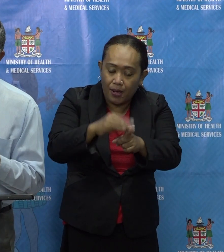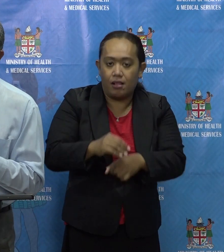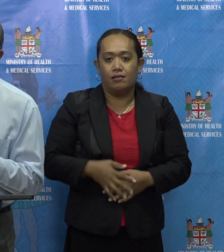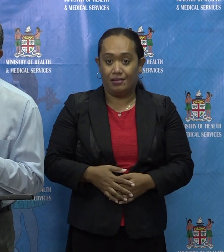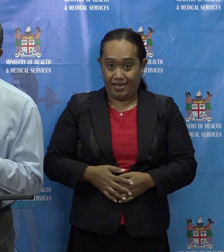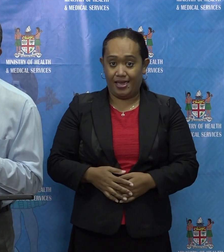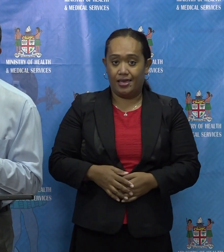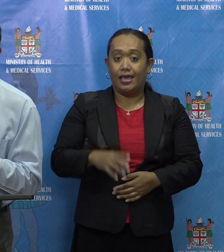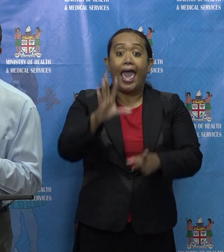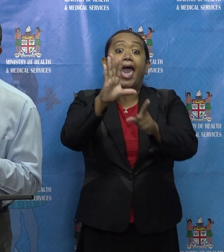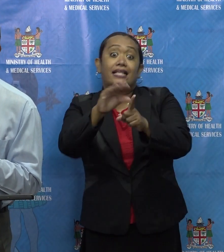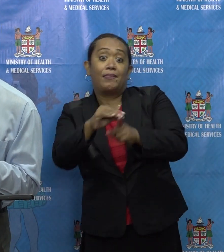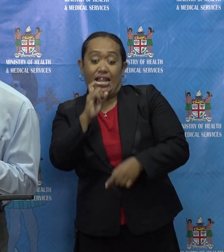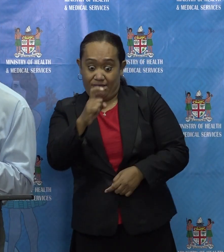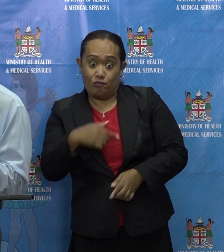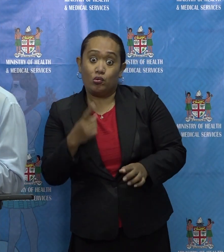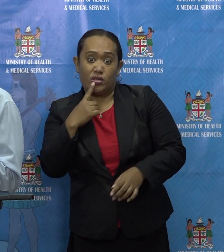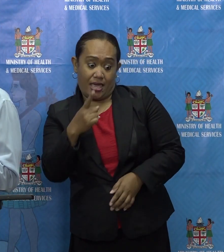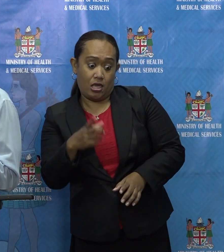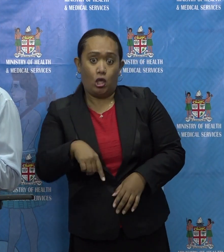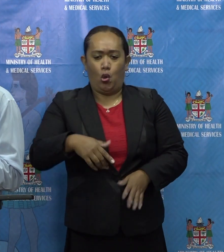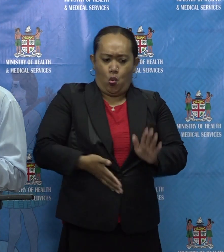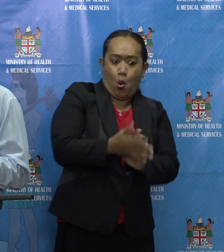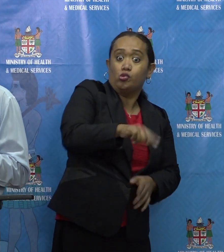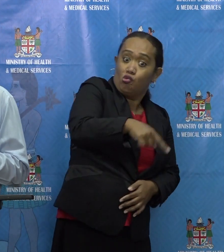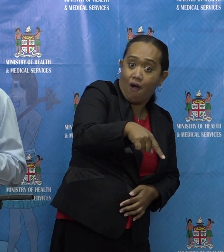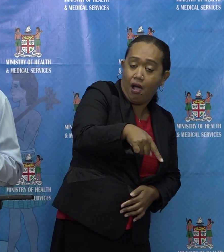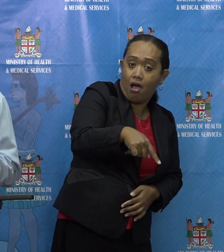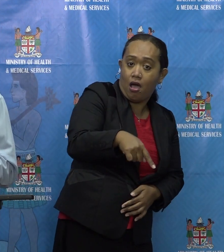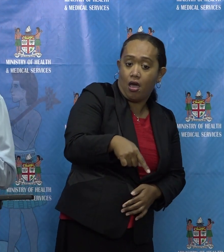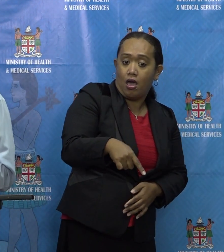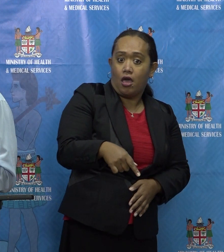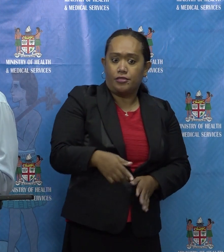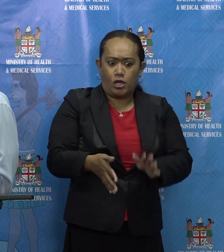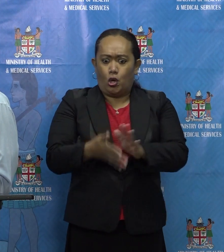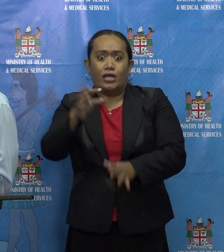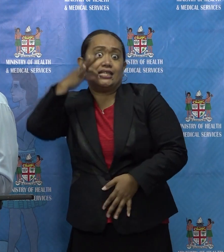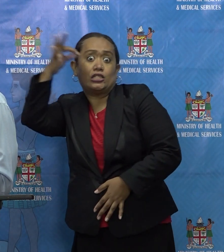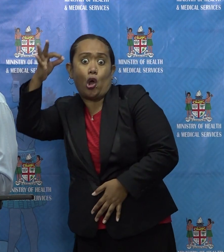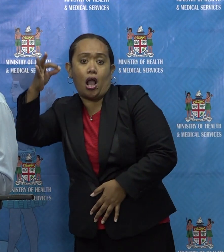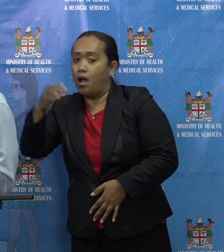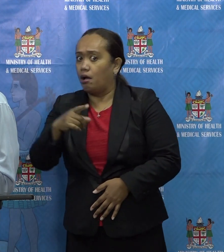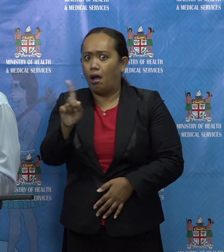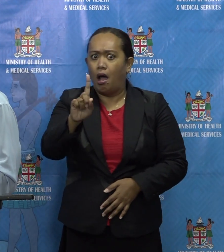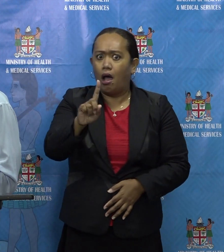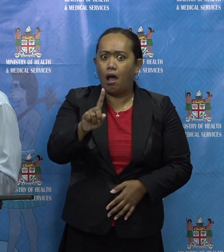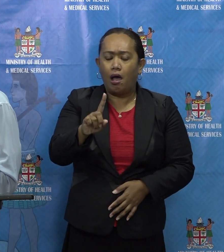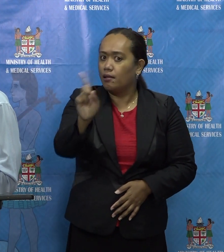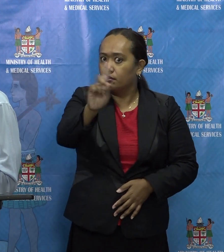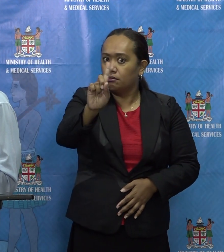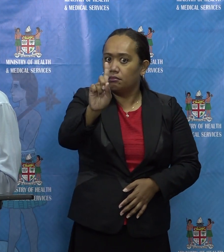say that you're going to Suva, and later on we find out that you went and stopped at Sigatoka and we didn't see your name in the book when you read